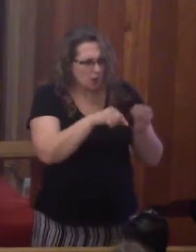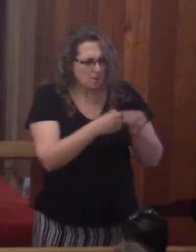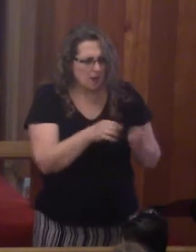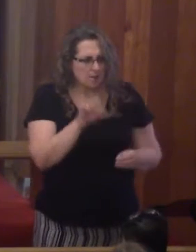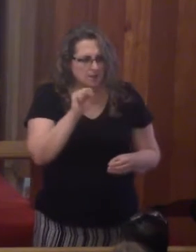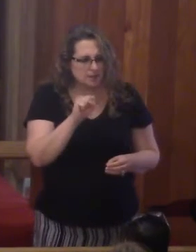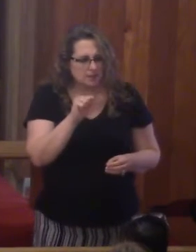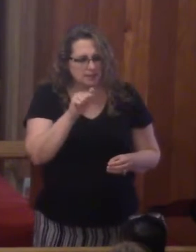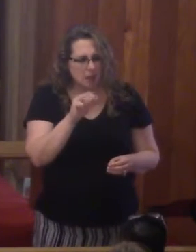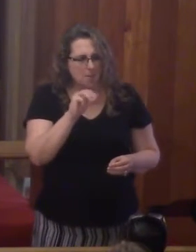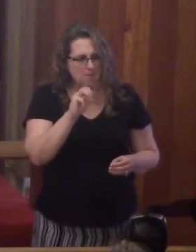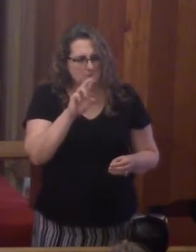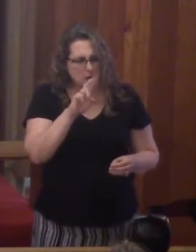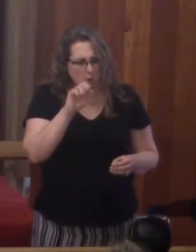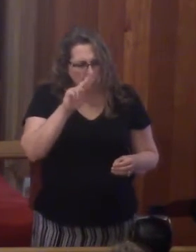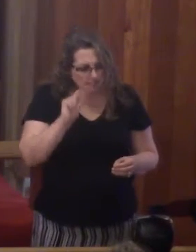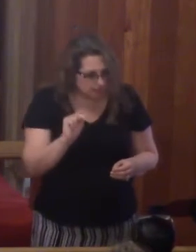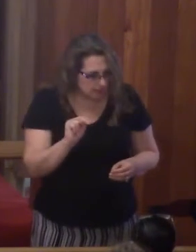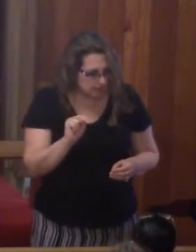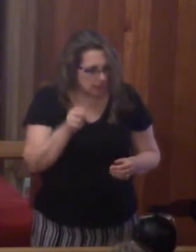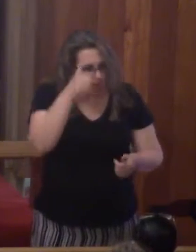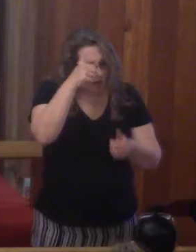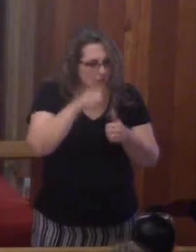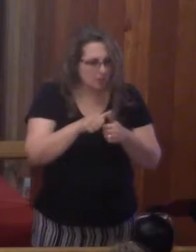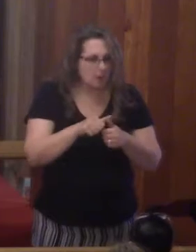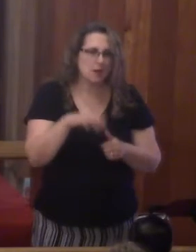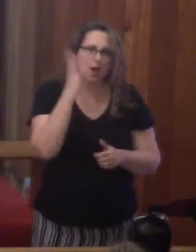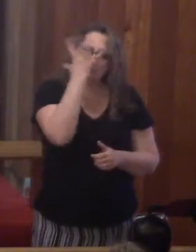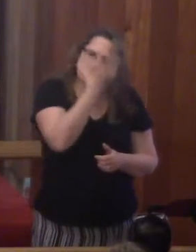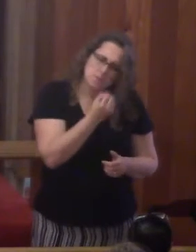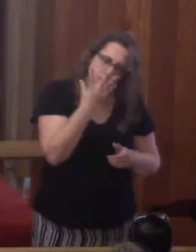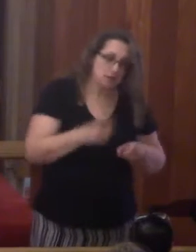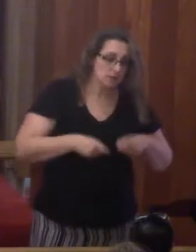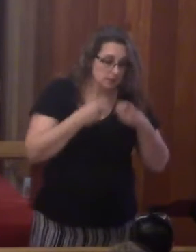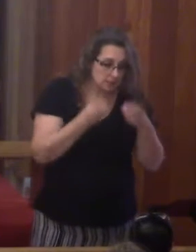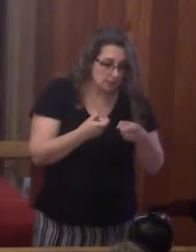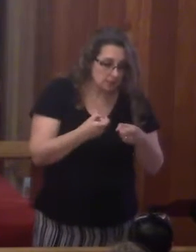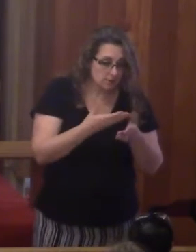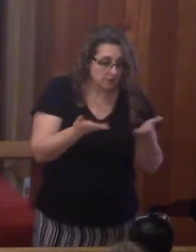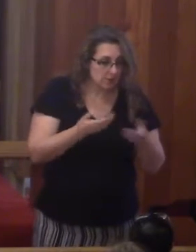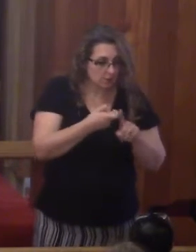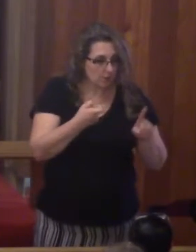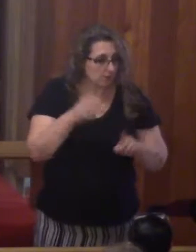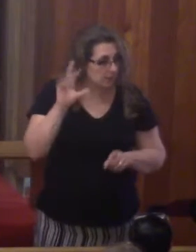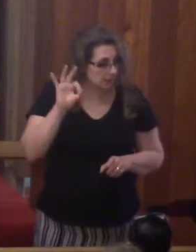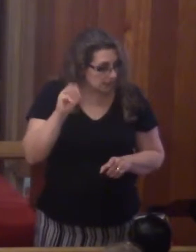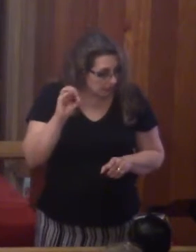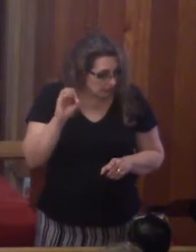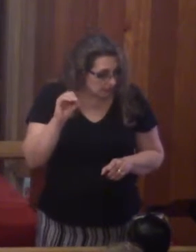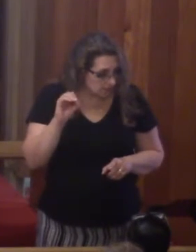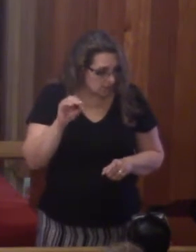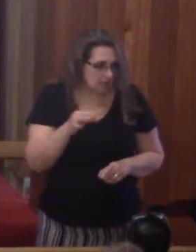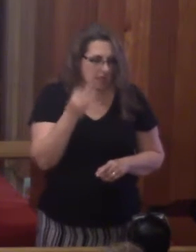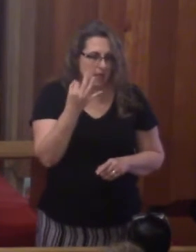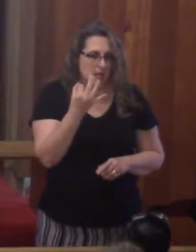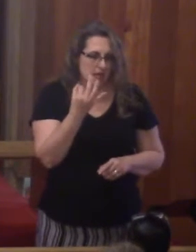Samaritan, I remember this other lovely gift that the 90s gave to us. In